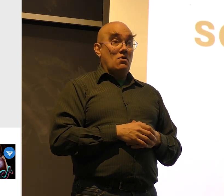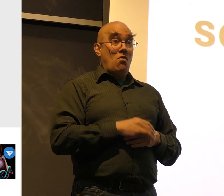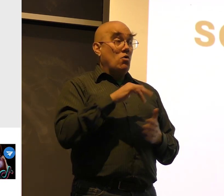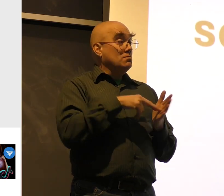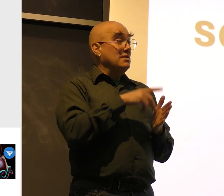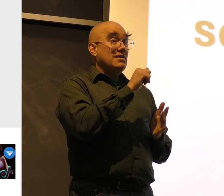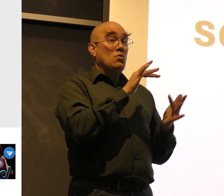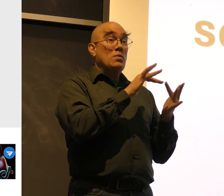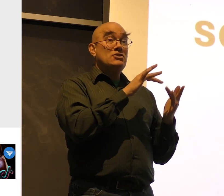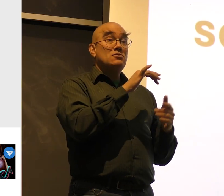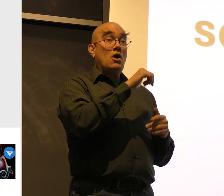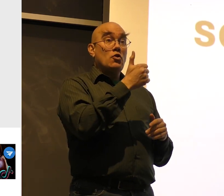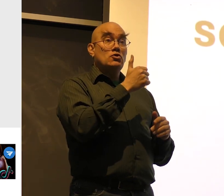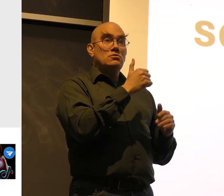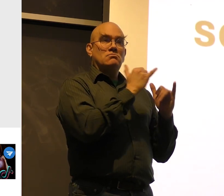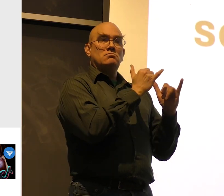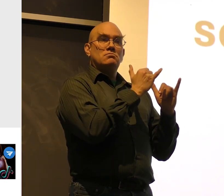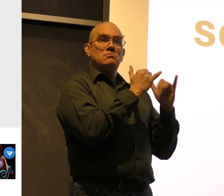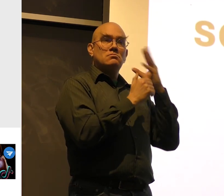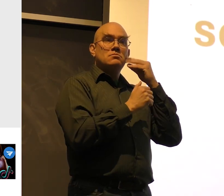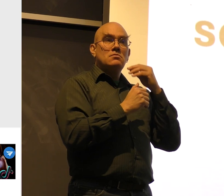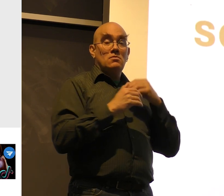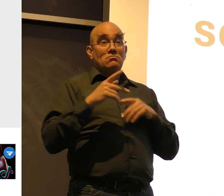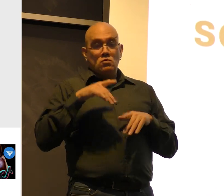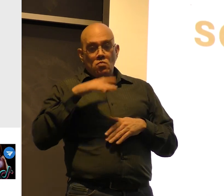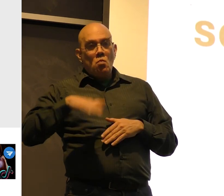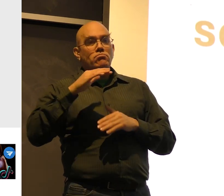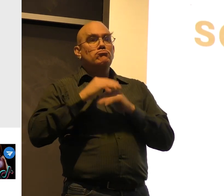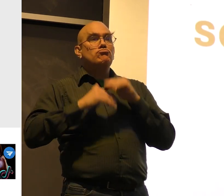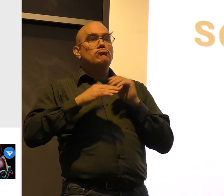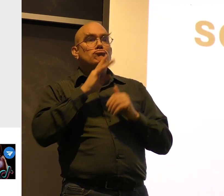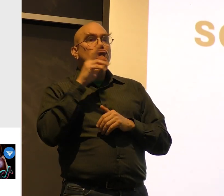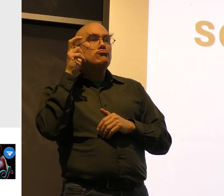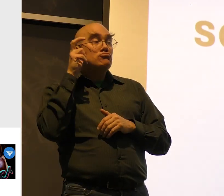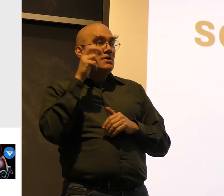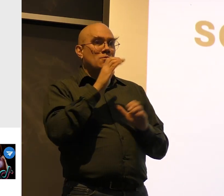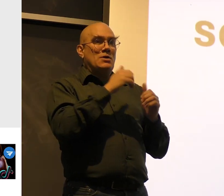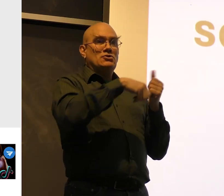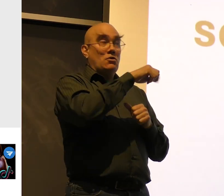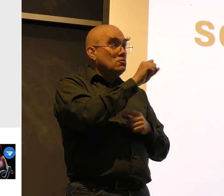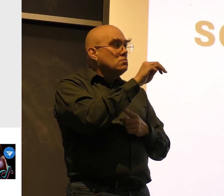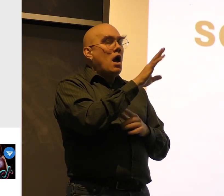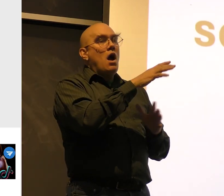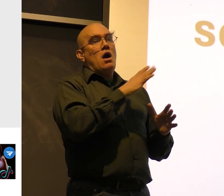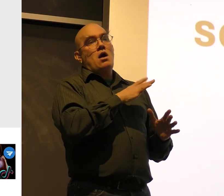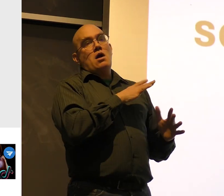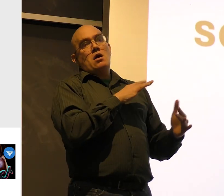creators. It also means that they're able to reach people like them with like experiences who grew up using spoken language